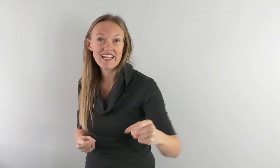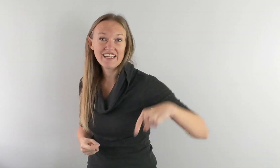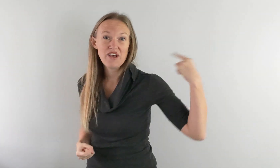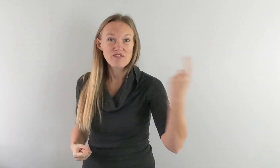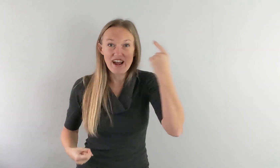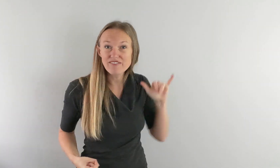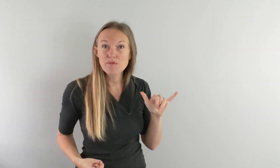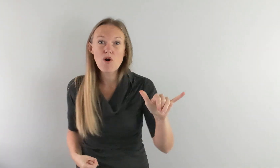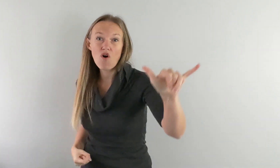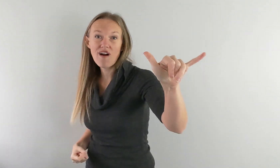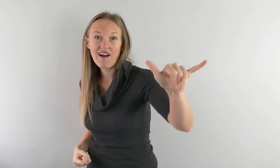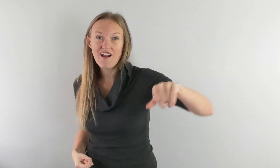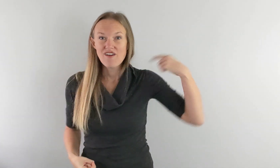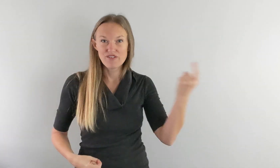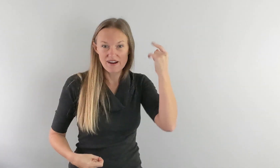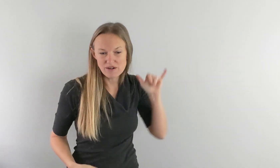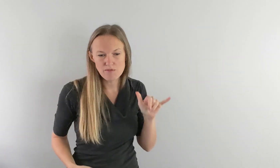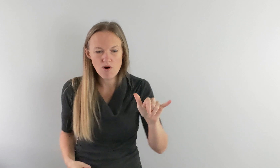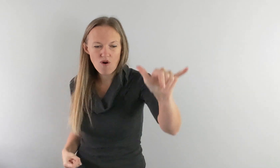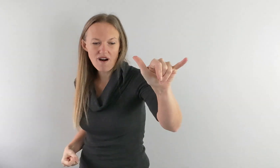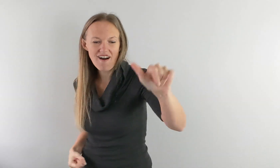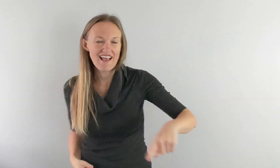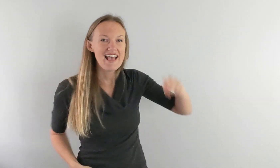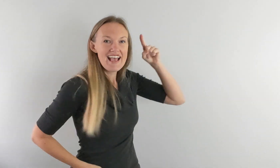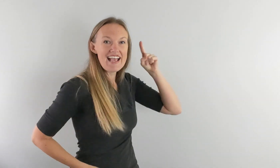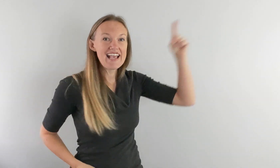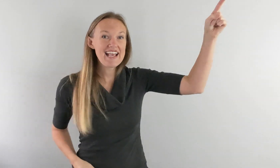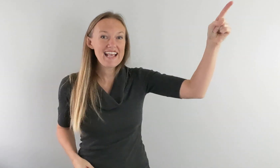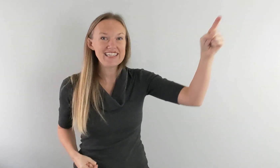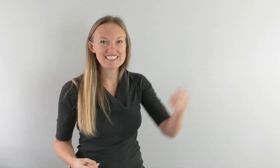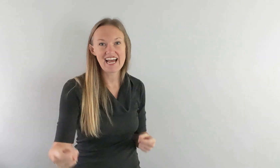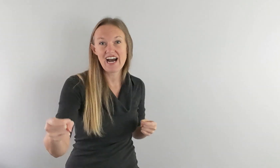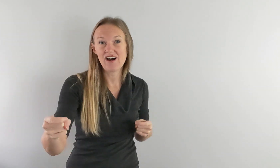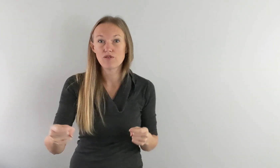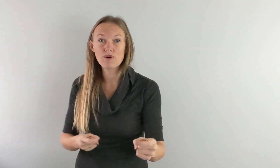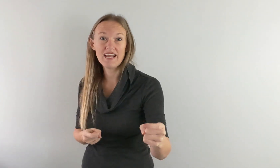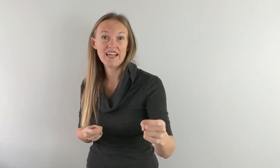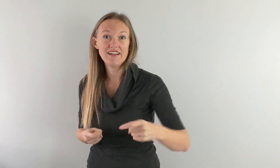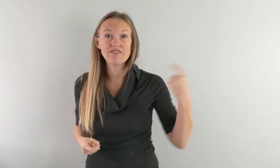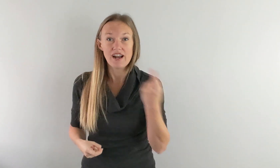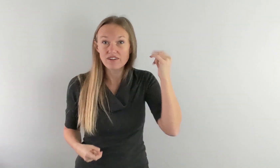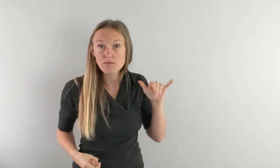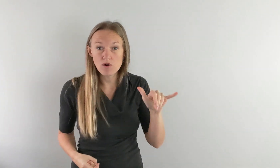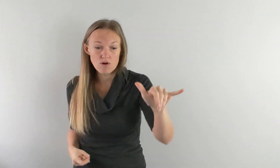reign forevermore, forevermore. He shall reign